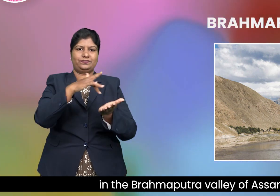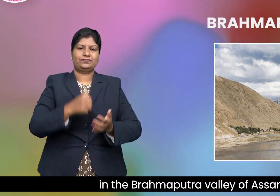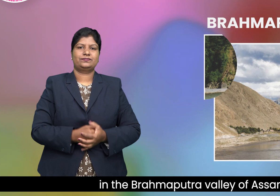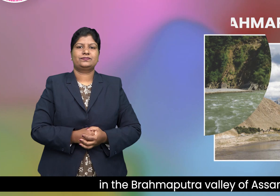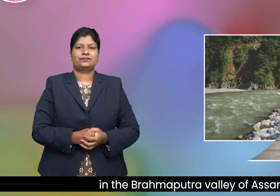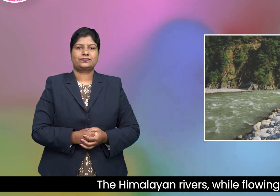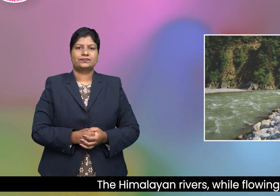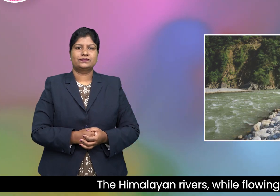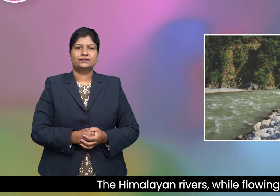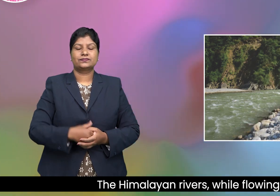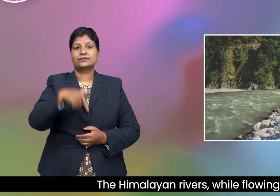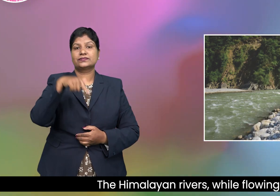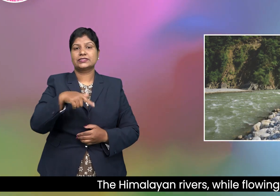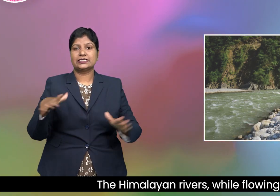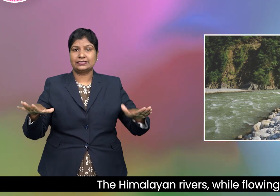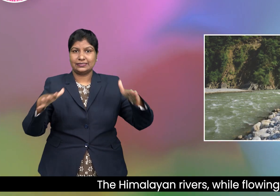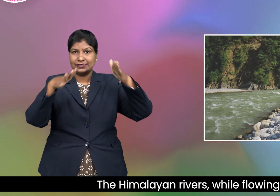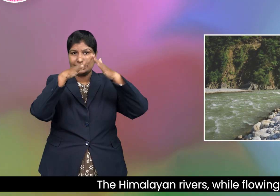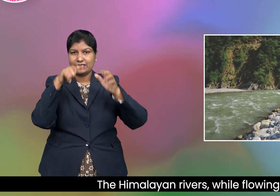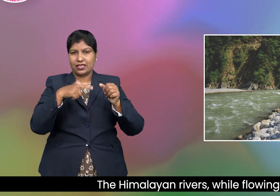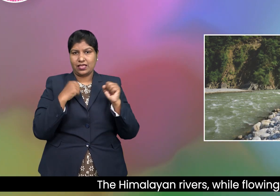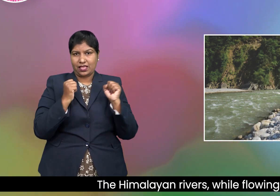the Himalayan rivers rivers